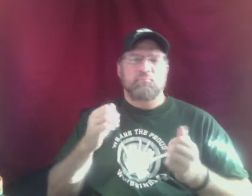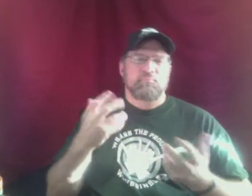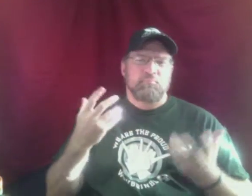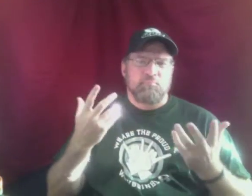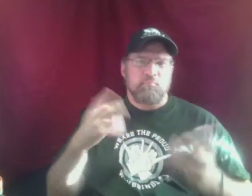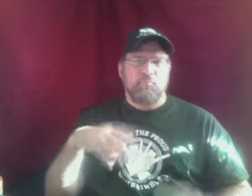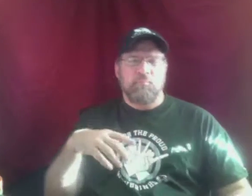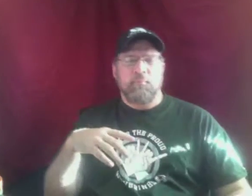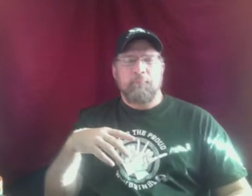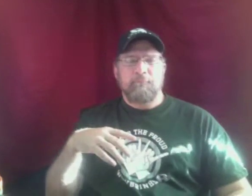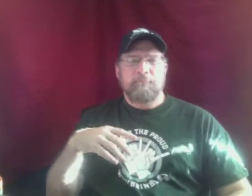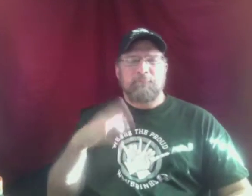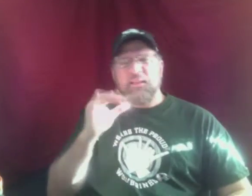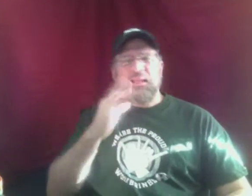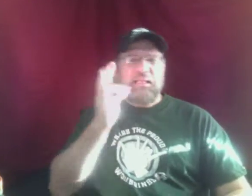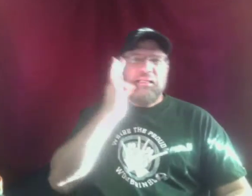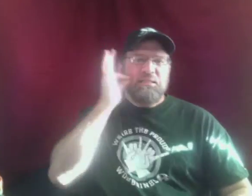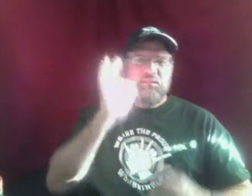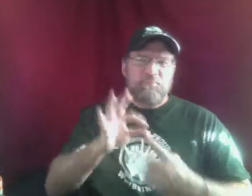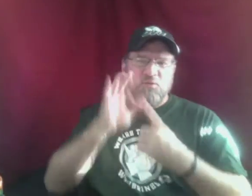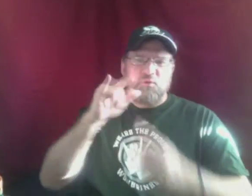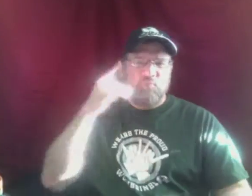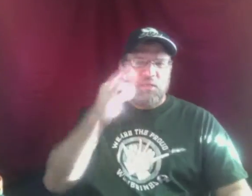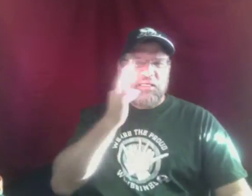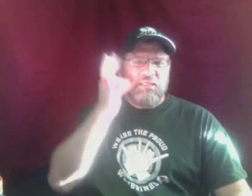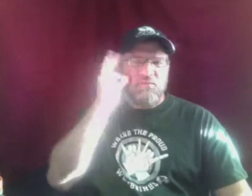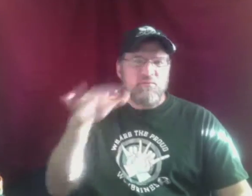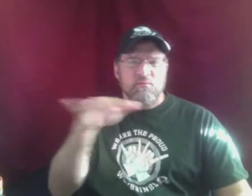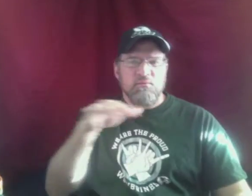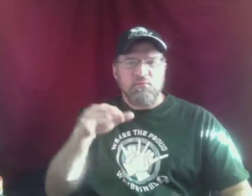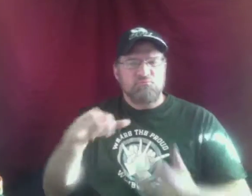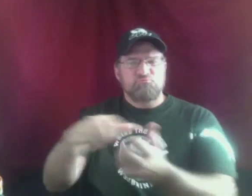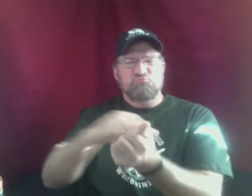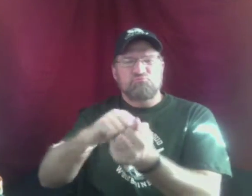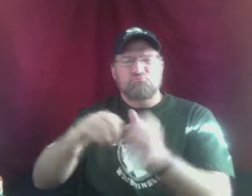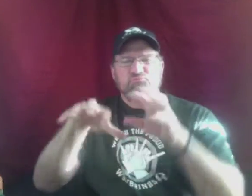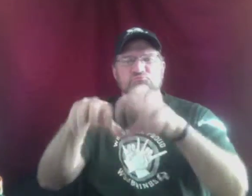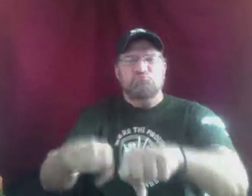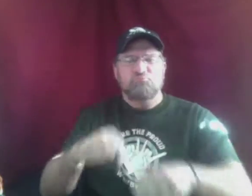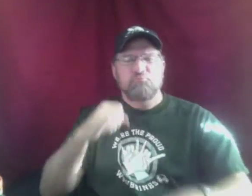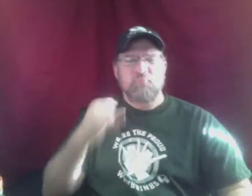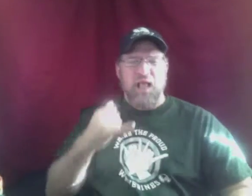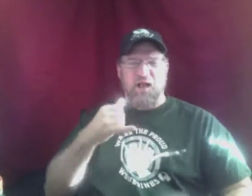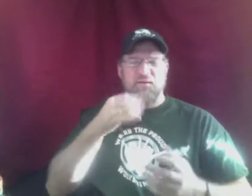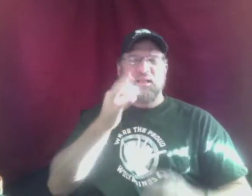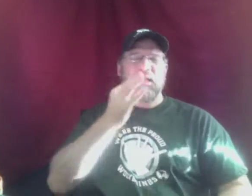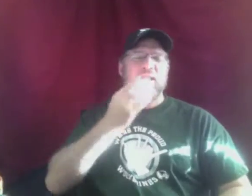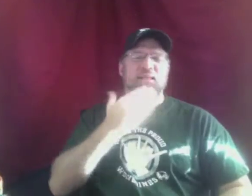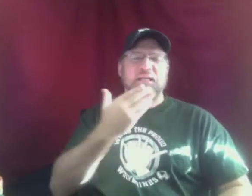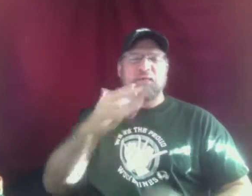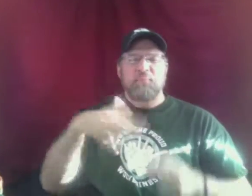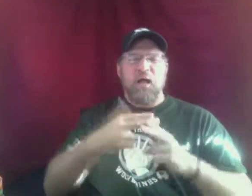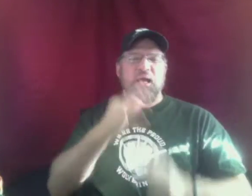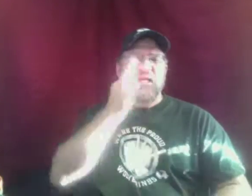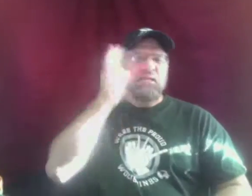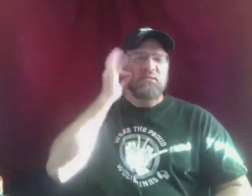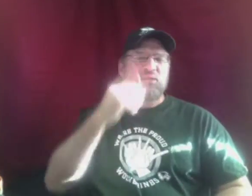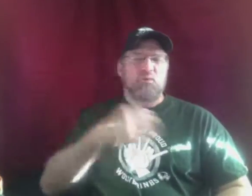perfect. She'll love that. Okay, so I'll wait for the most romantic part of the movie. She'll be all cute and